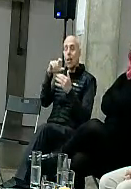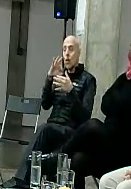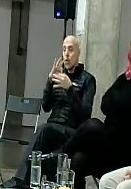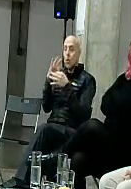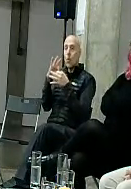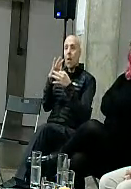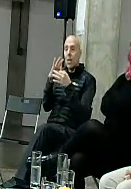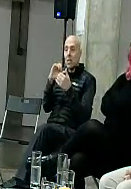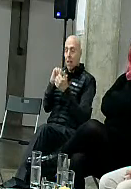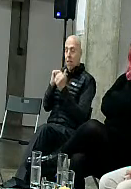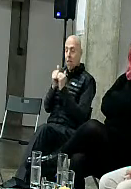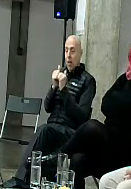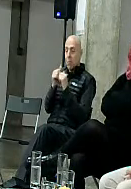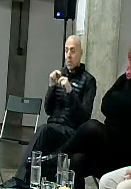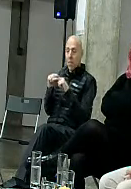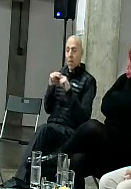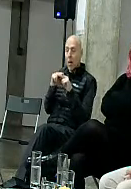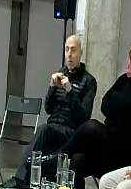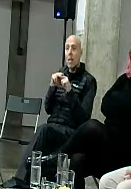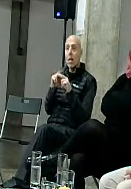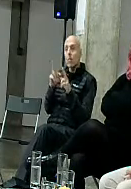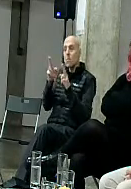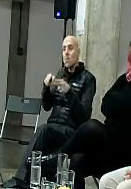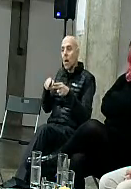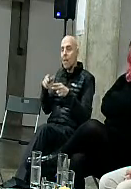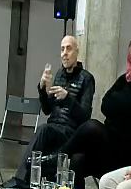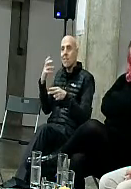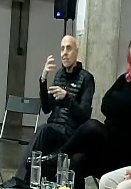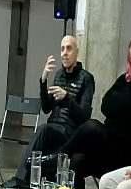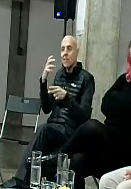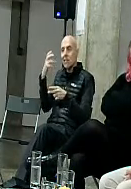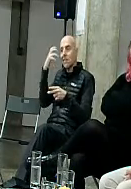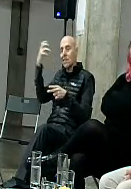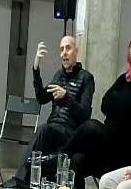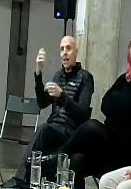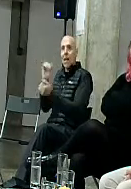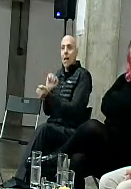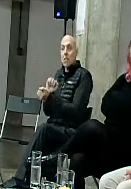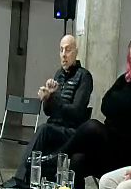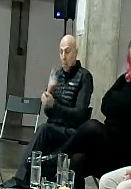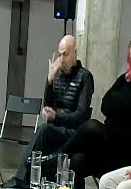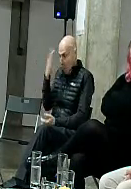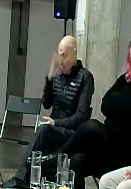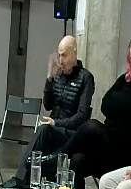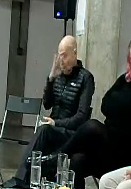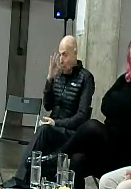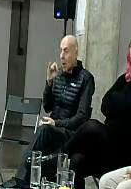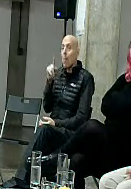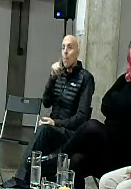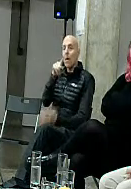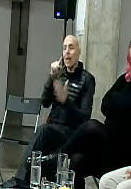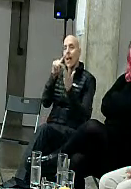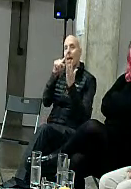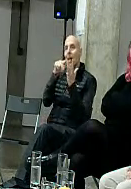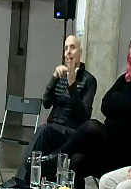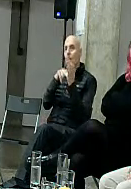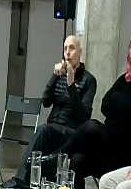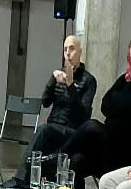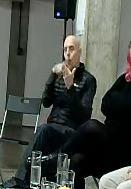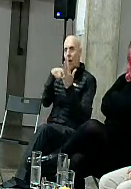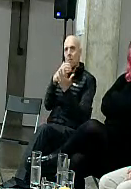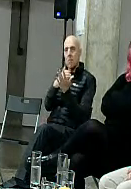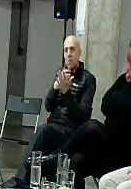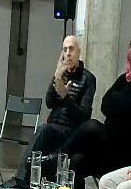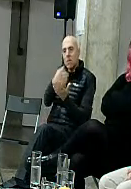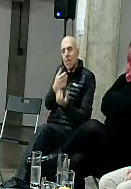Friends of Those Who Died in State. We didn't know anything. It's only inquest that told us all about this and supported us. I'd just like to